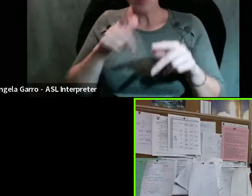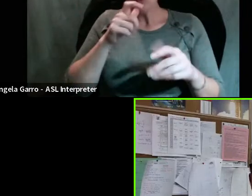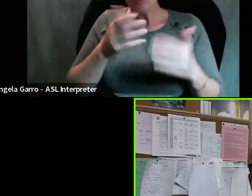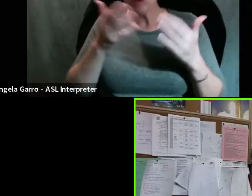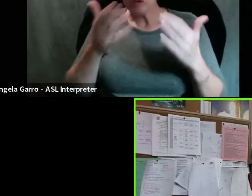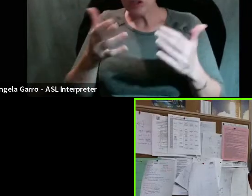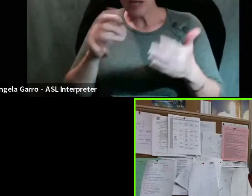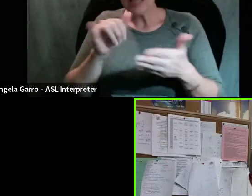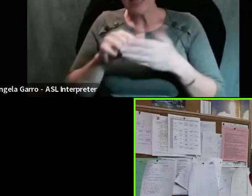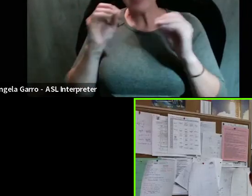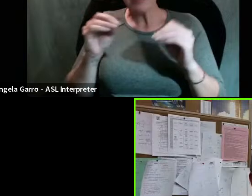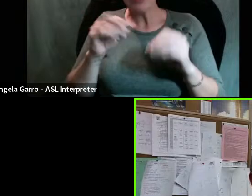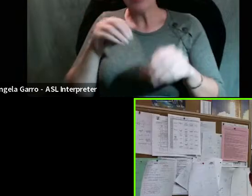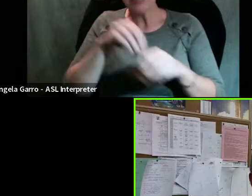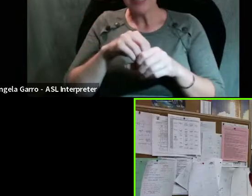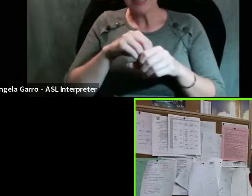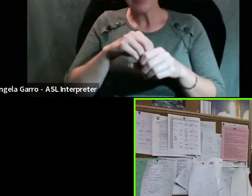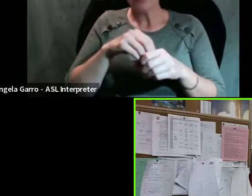social science curriculum,